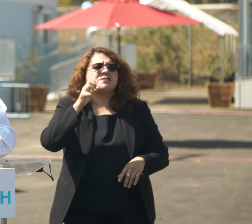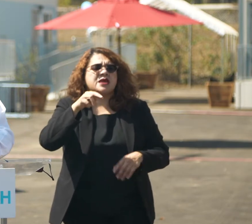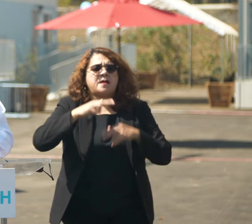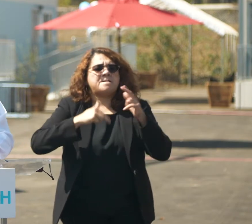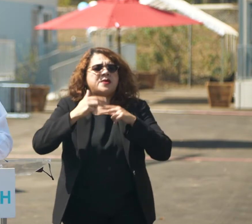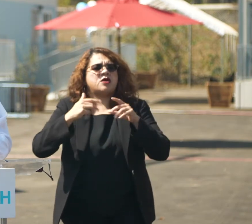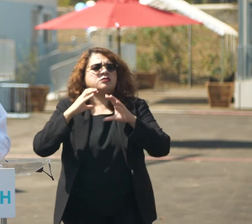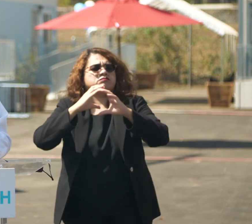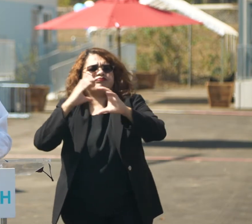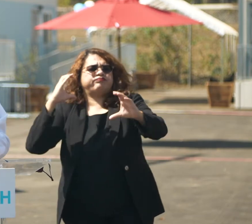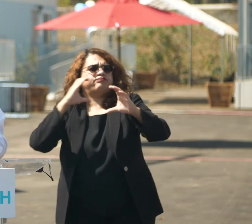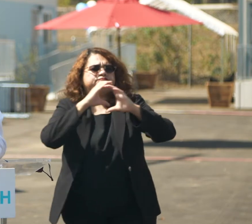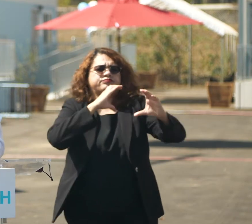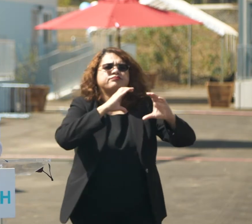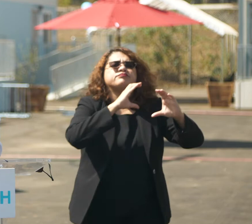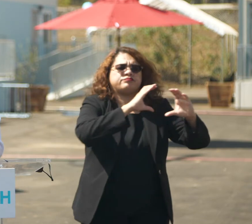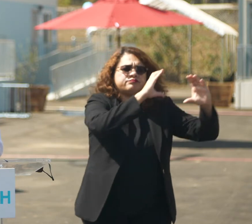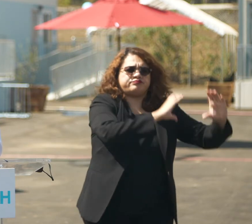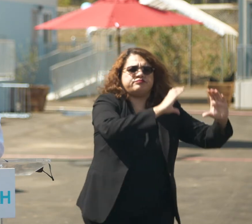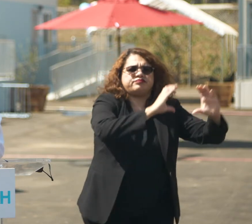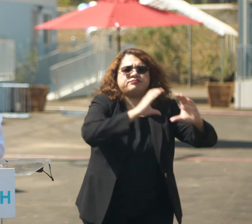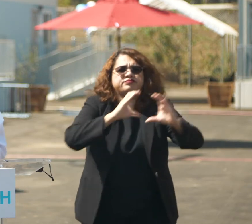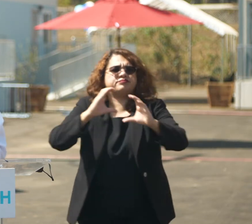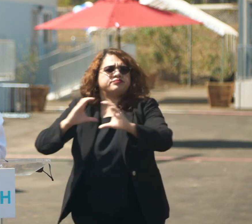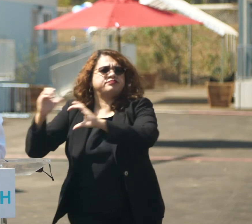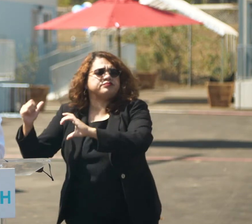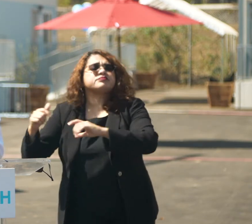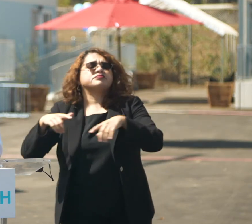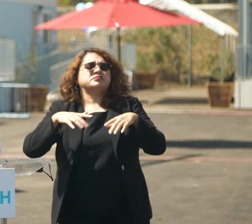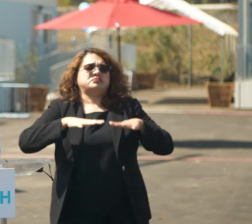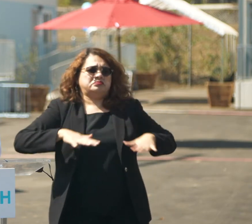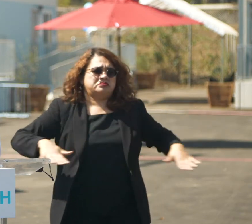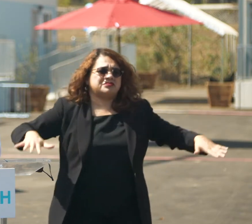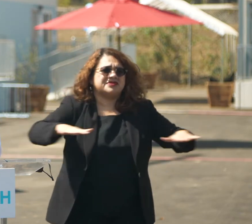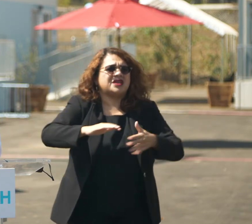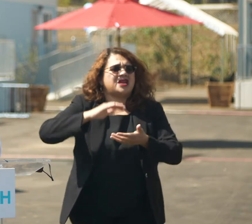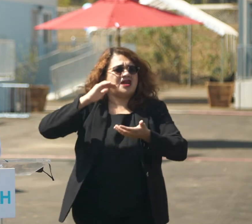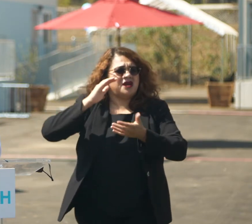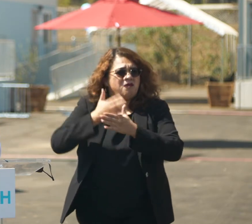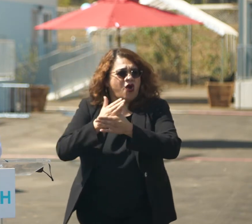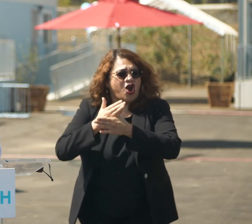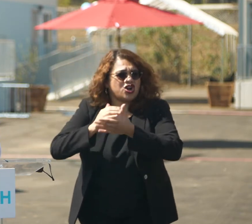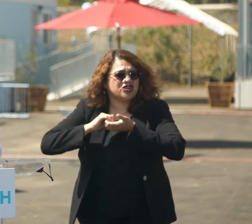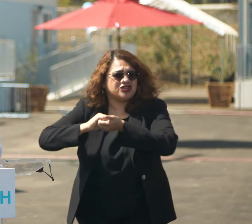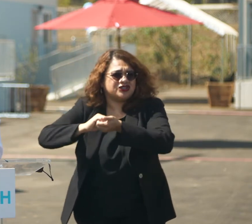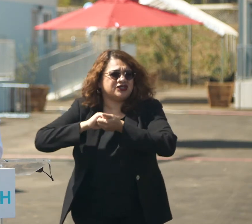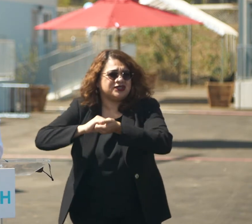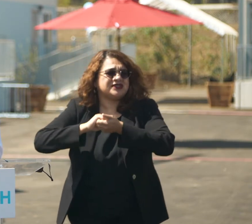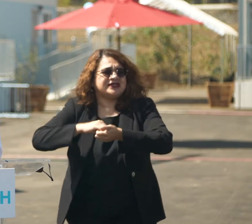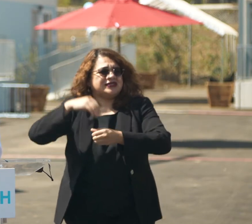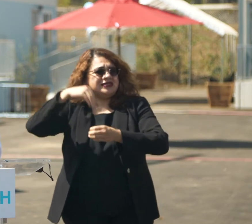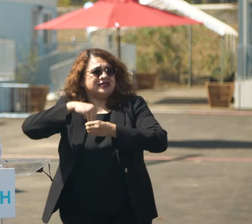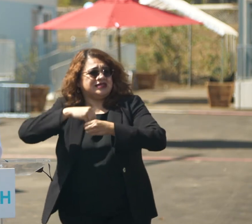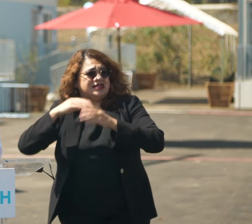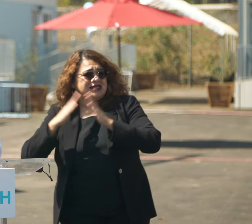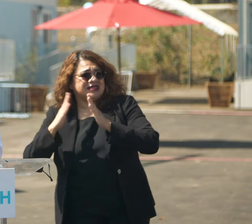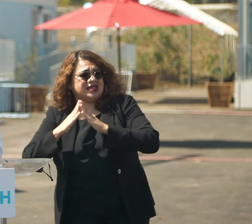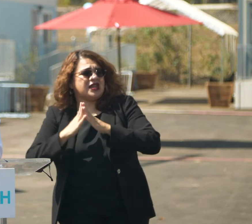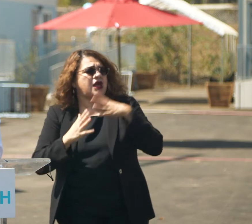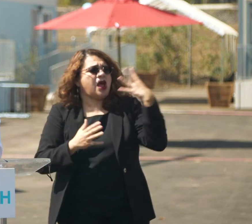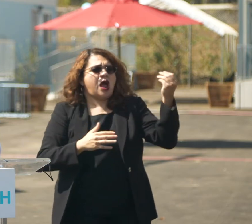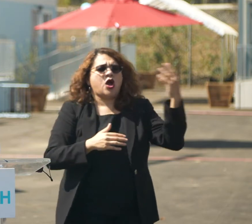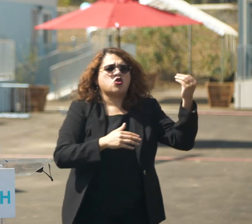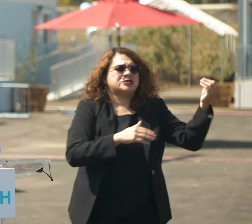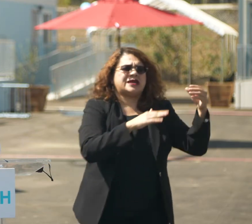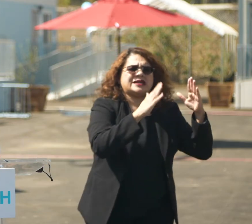This project entailed a significant amount of coordination with our partners both within and outside of the city. Our